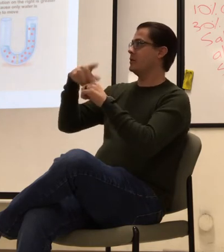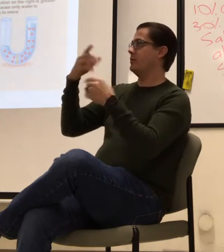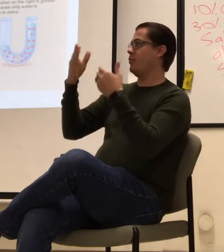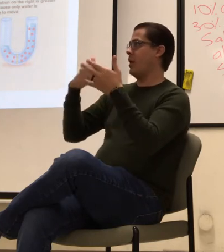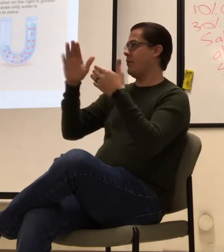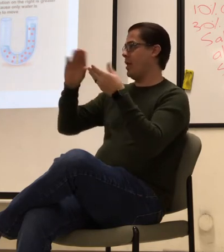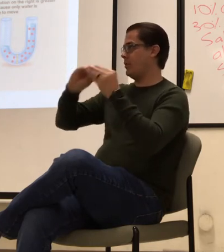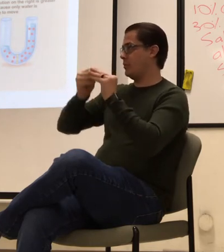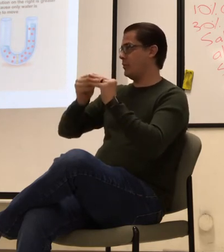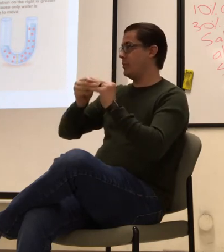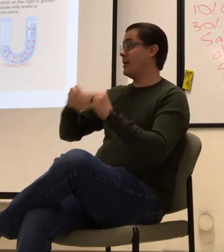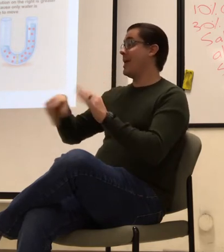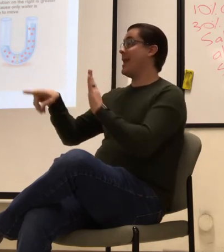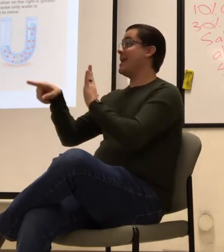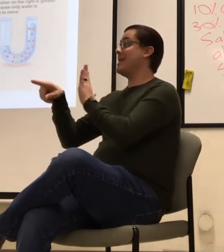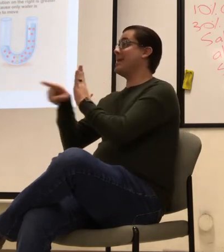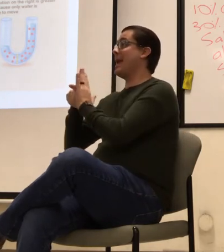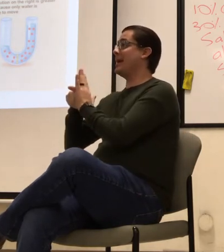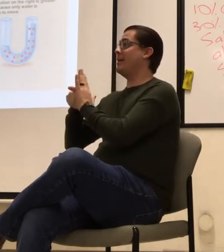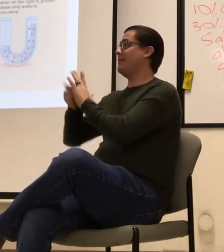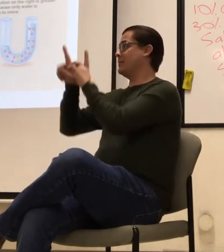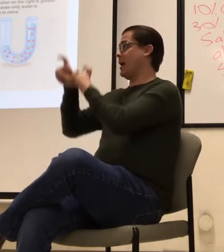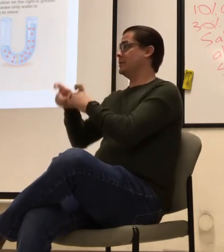is. Negative control,